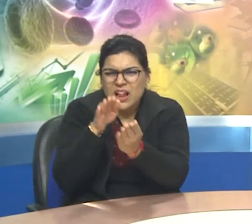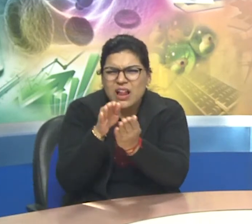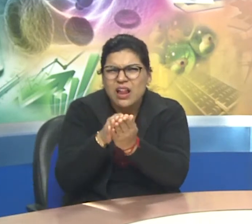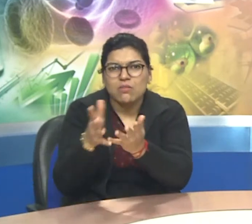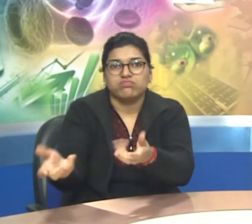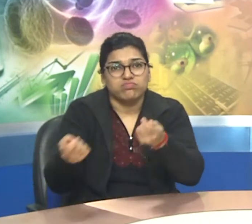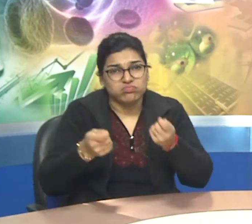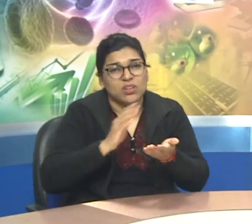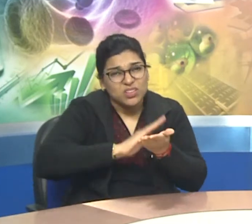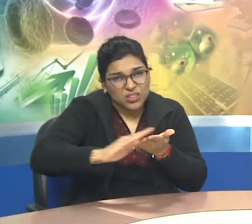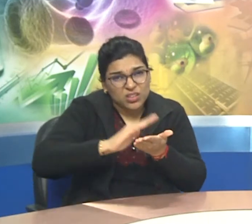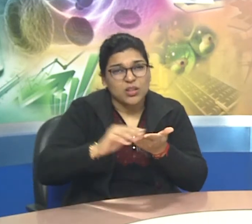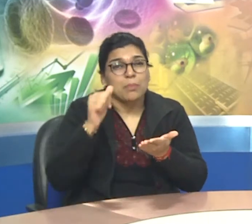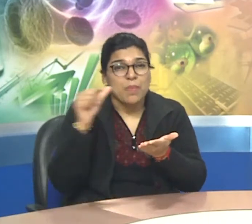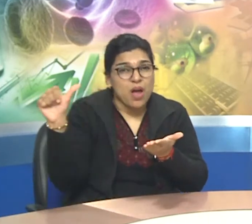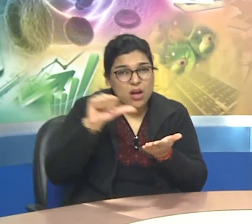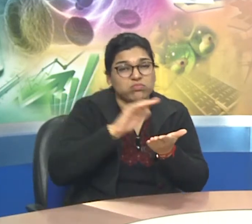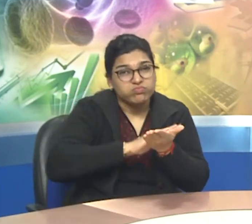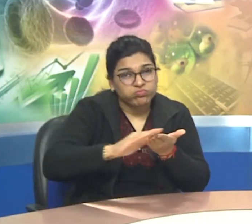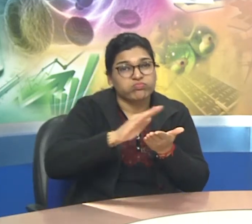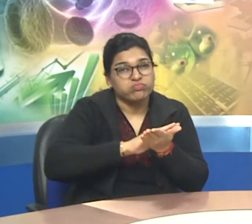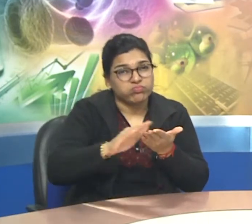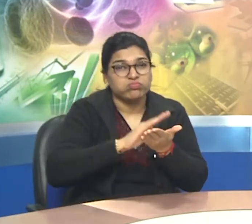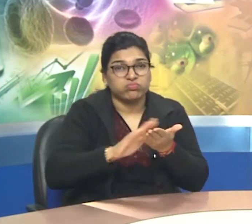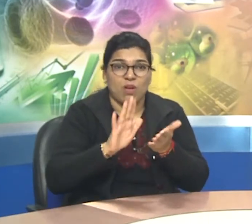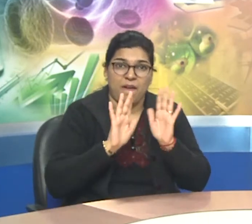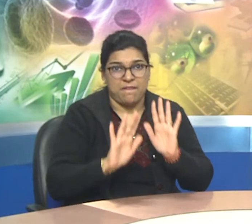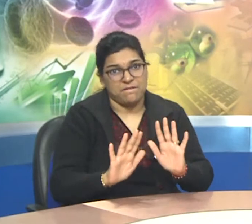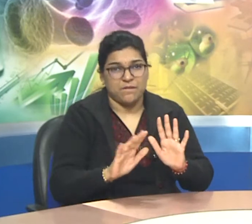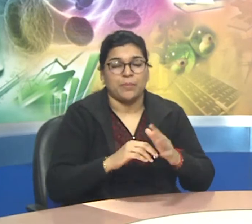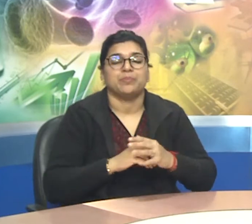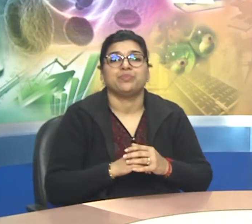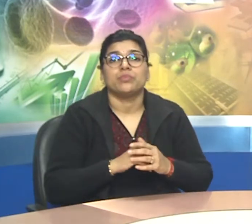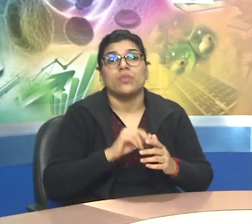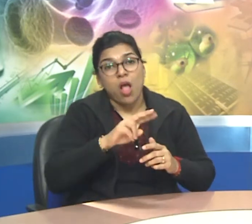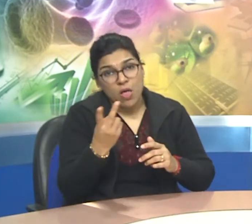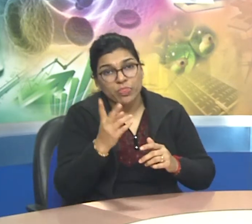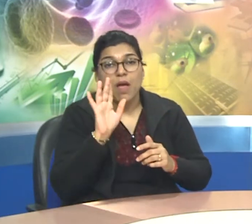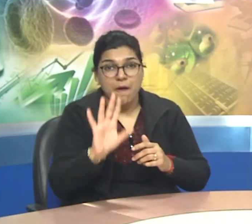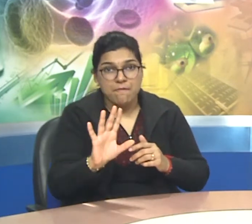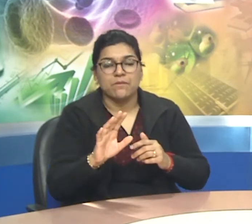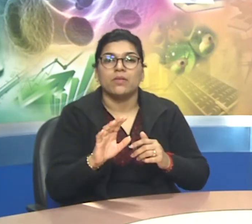and cut into very, very tiny pieces.